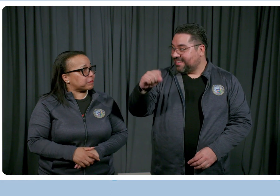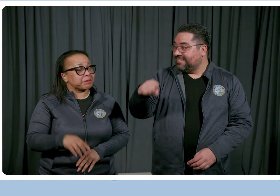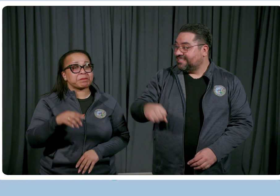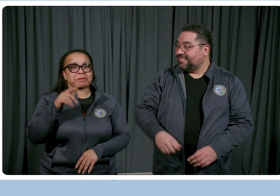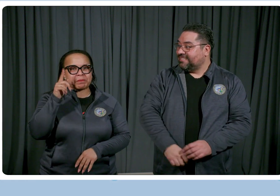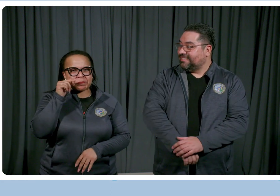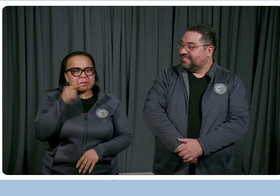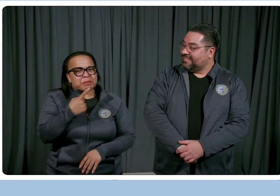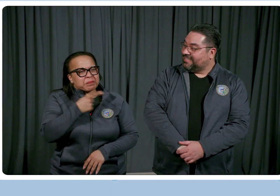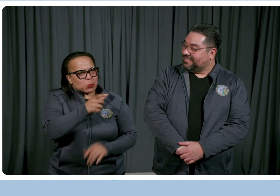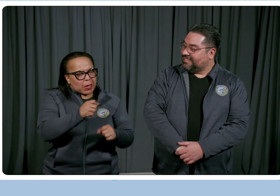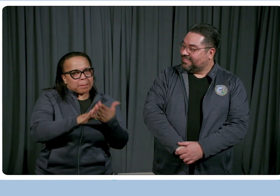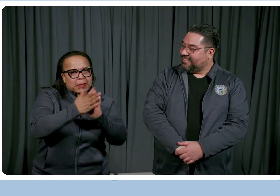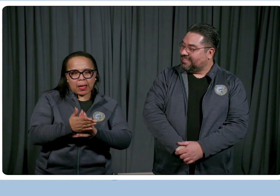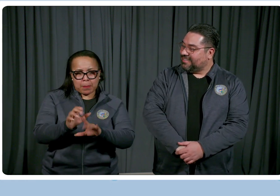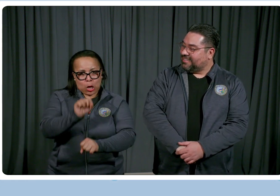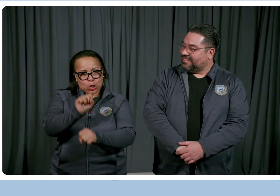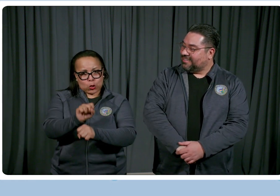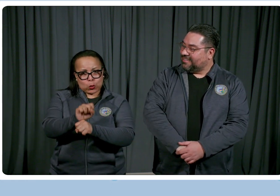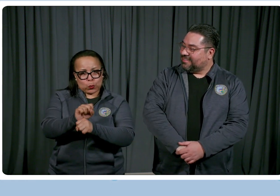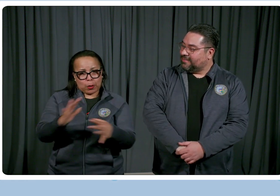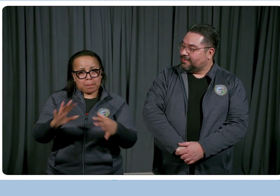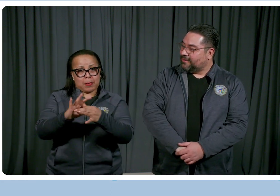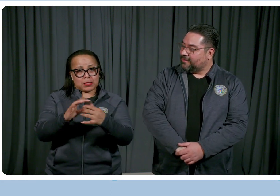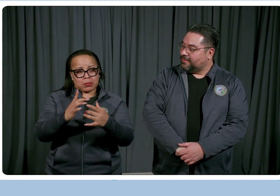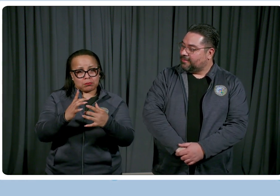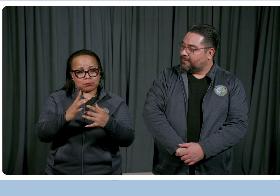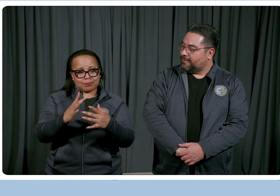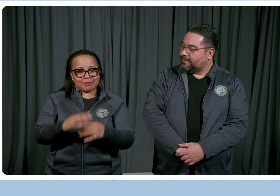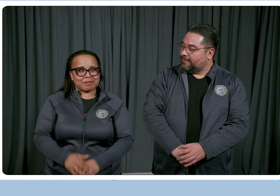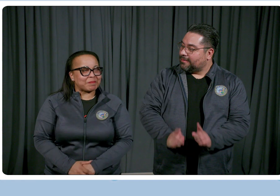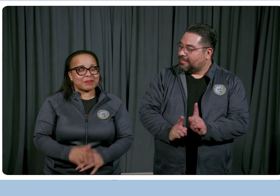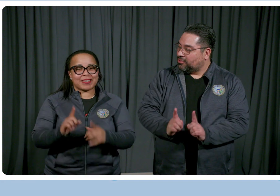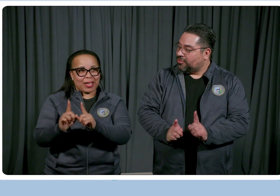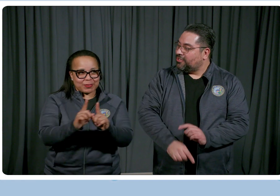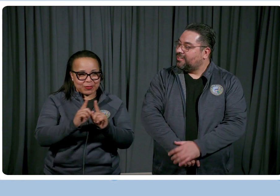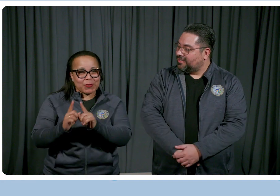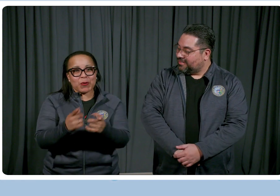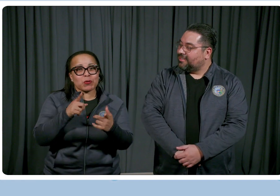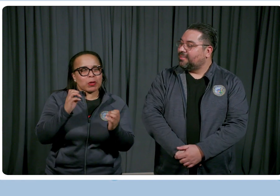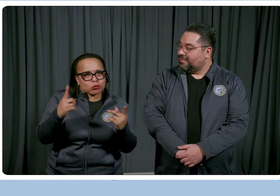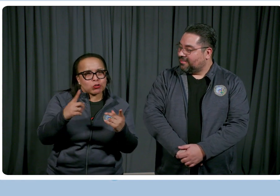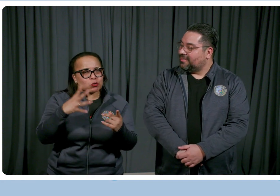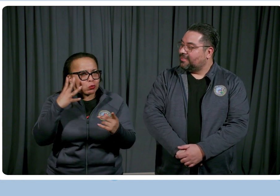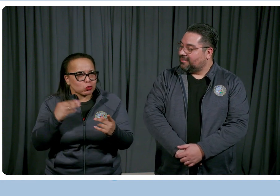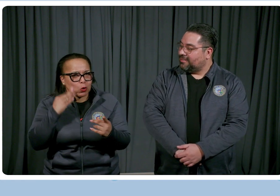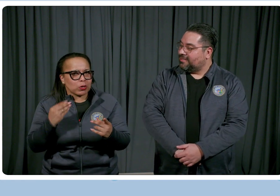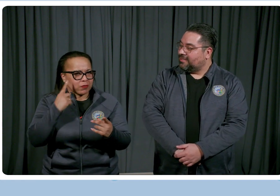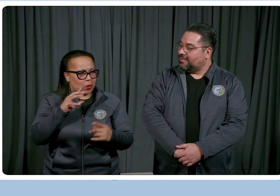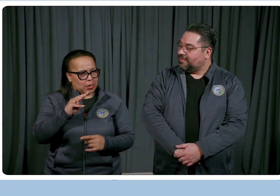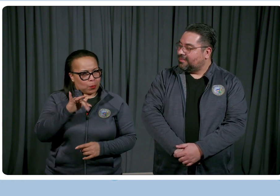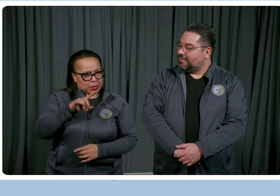there's a few ways you could become a career placement counselor, but can you talk to us a little bit about your education and your journey